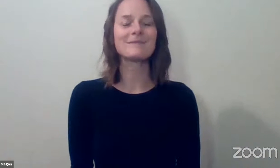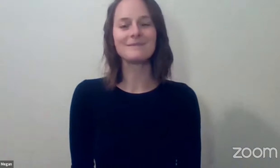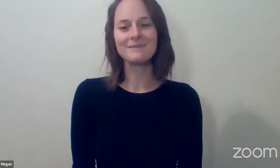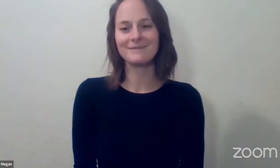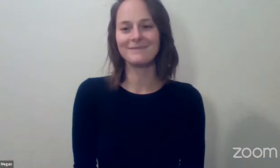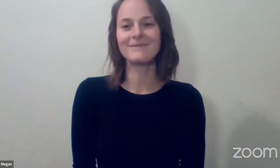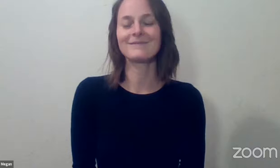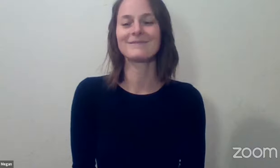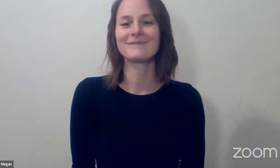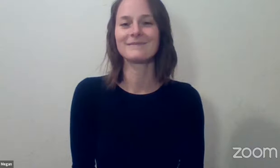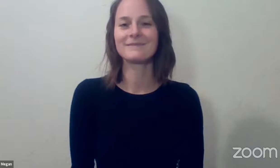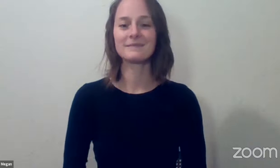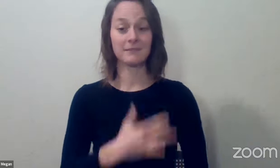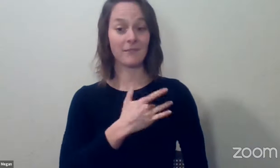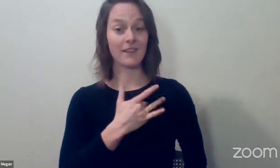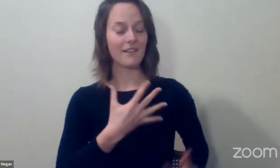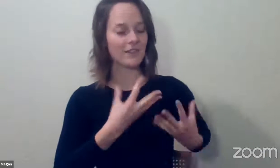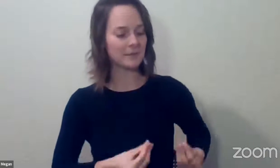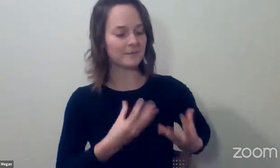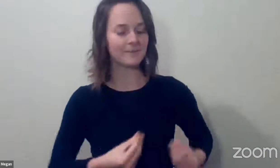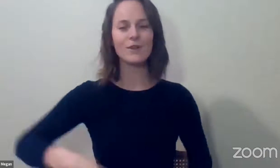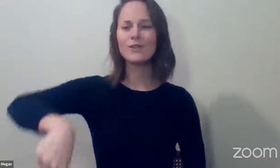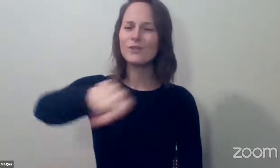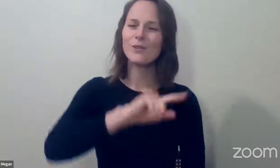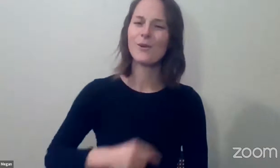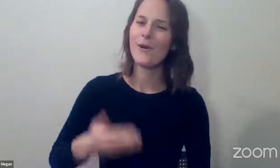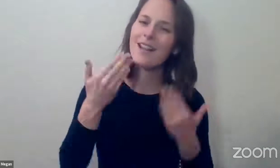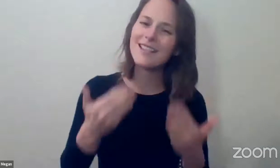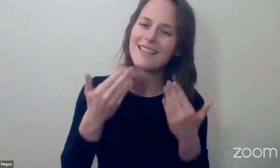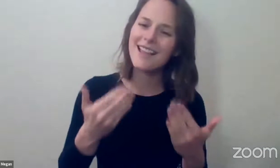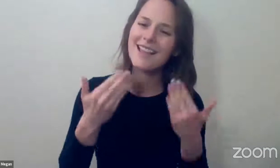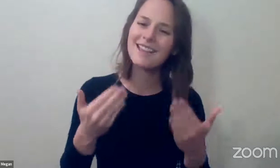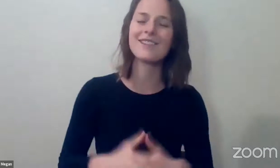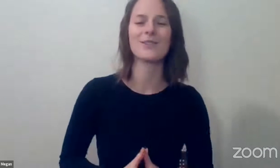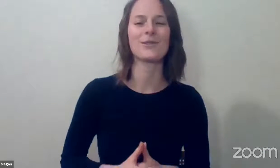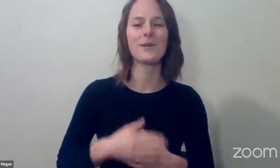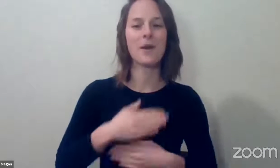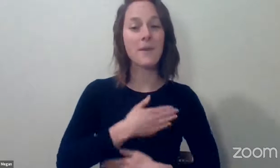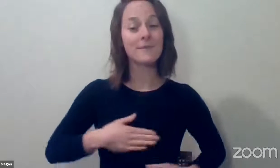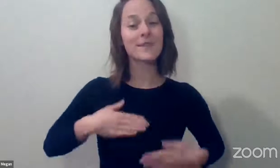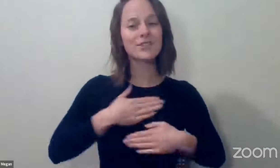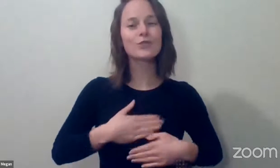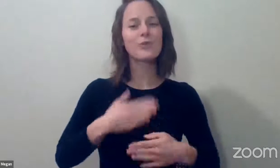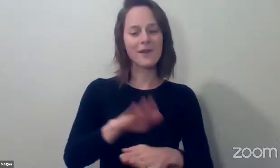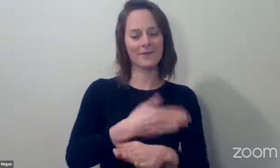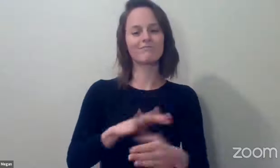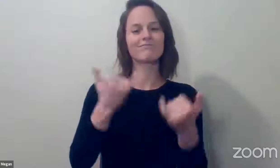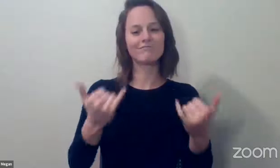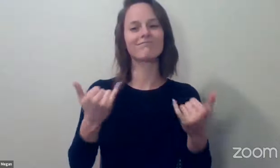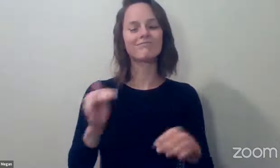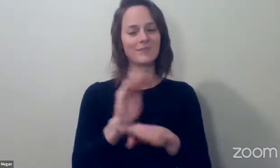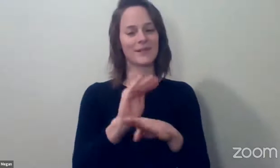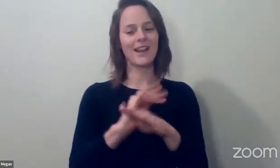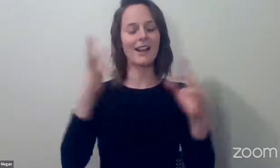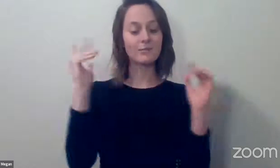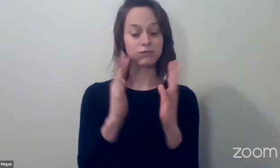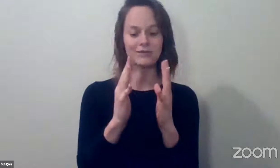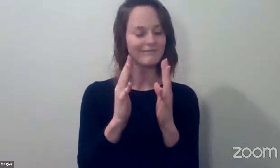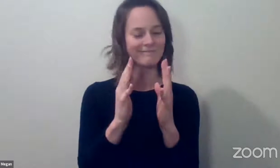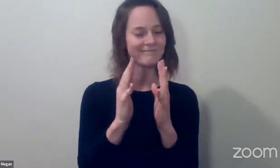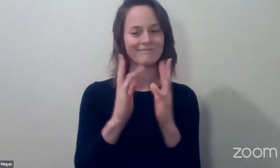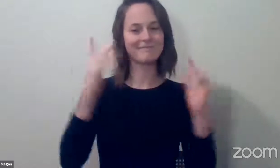Although we're social distancing in this pandemic time, we choristers are here with some sweet and silly rhymes.